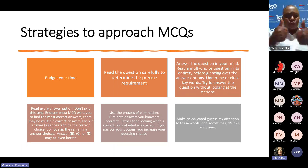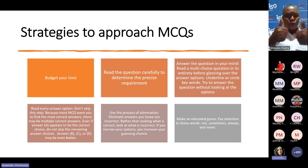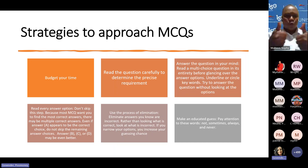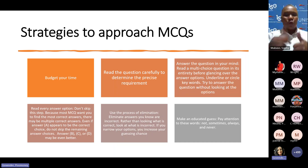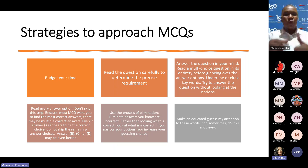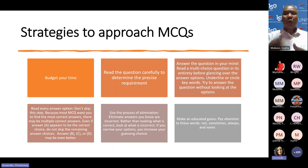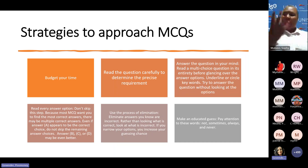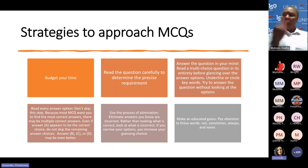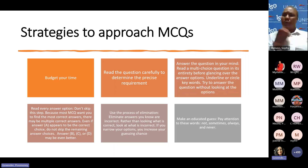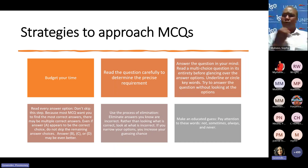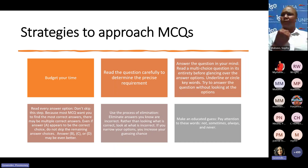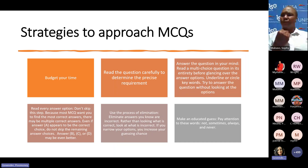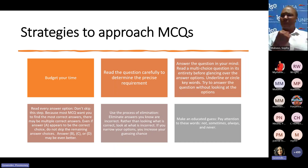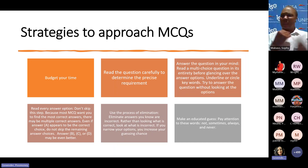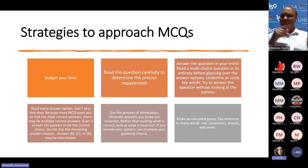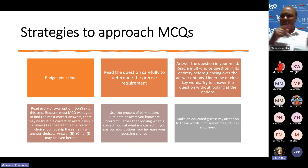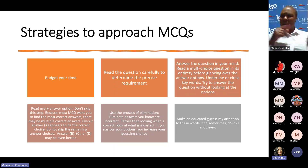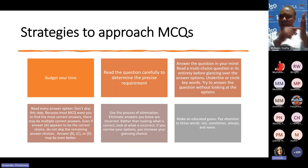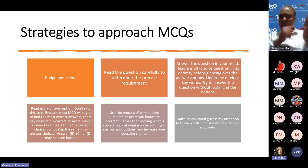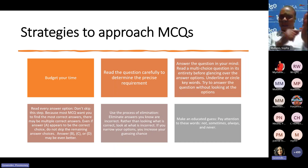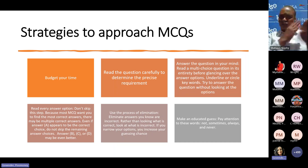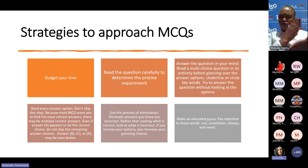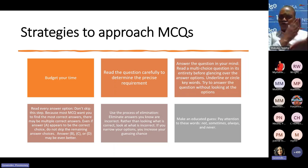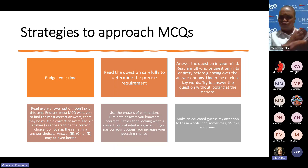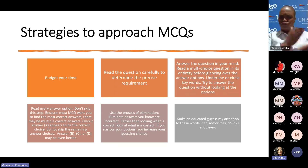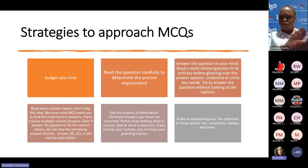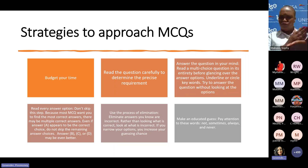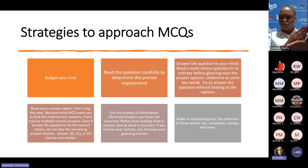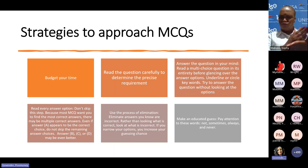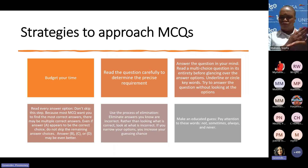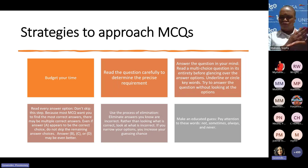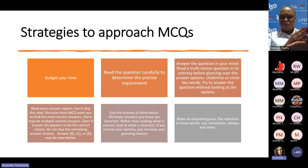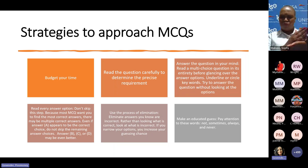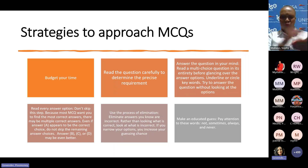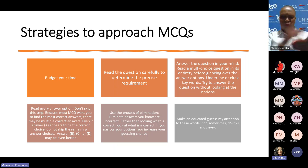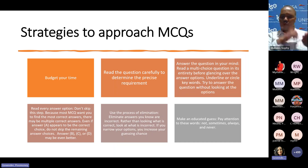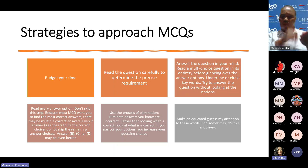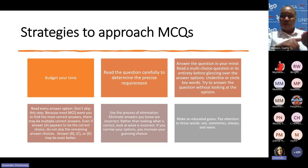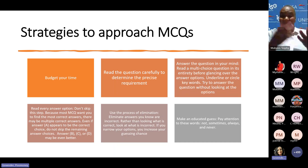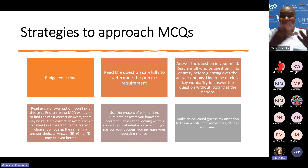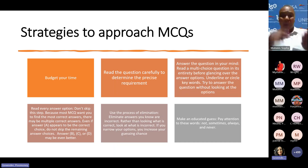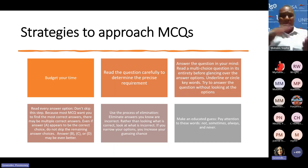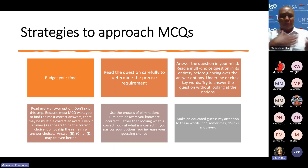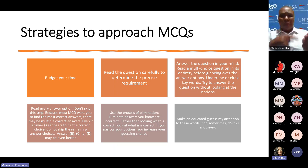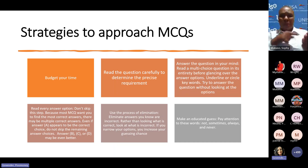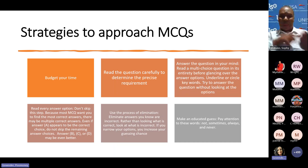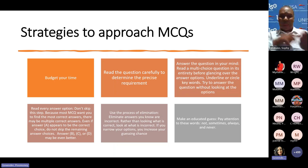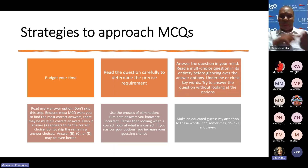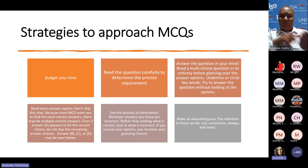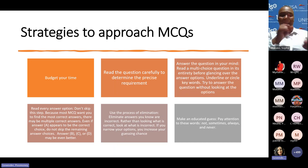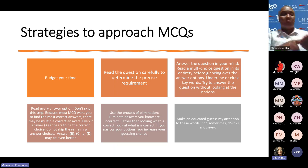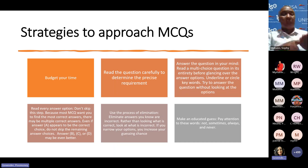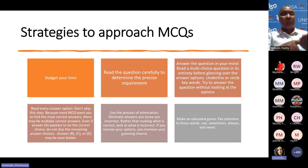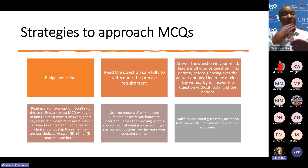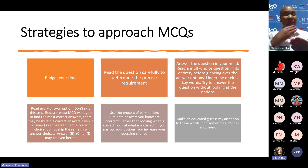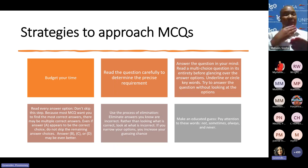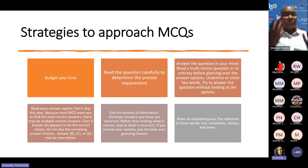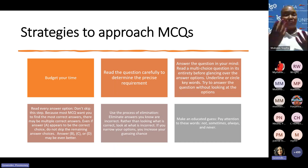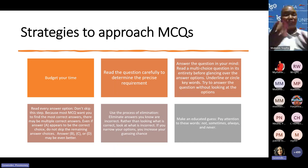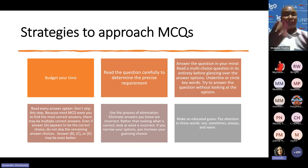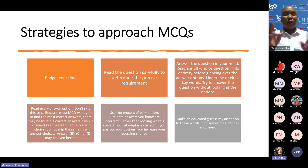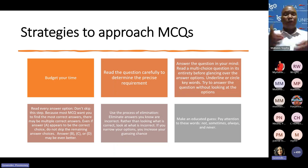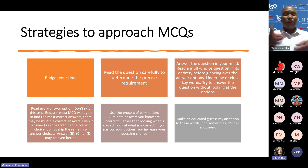ask yourself, is this statement true or is it false? If it is false, then naturally the other